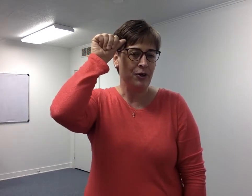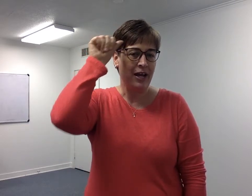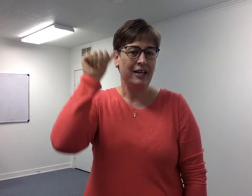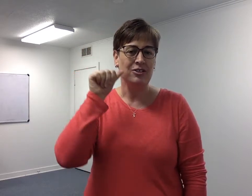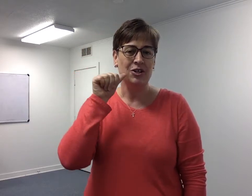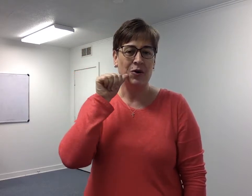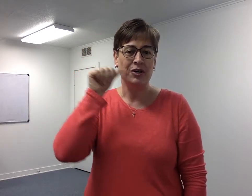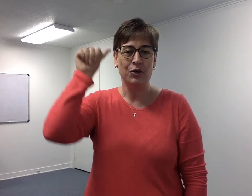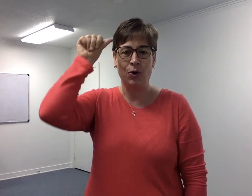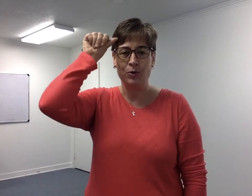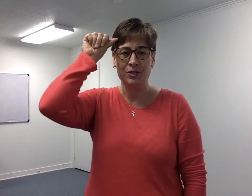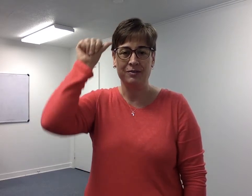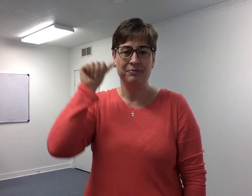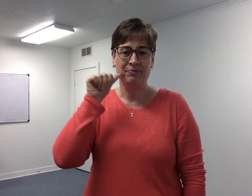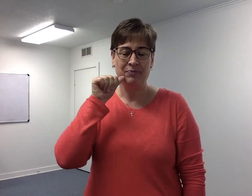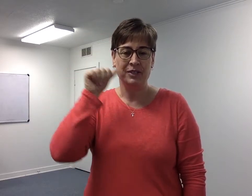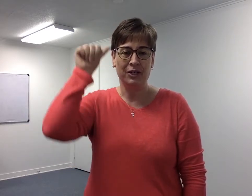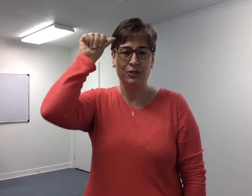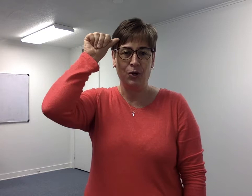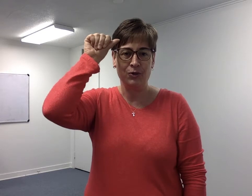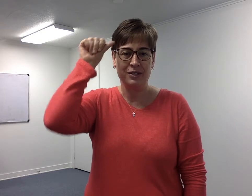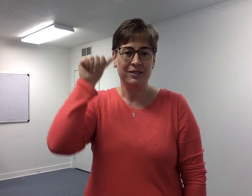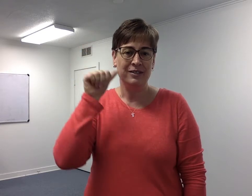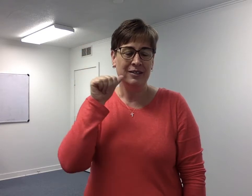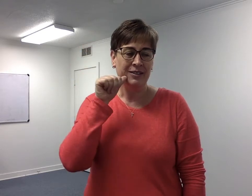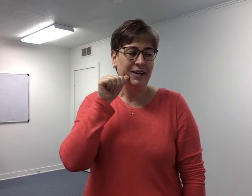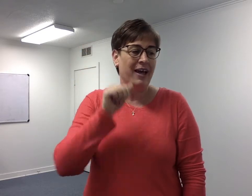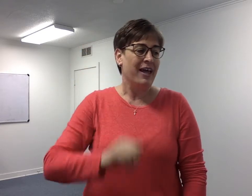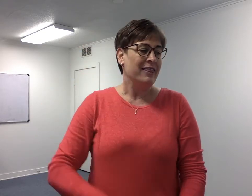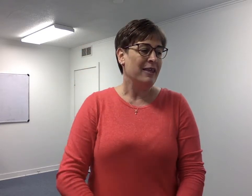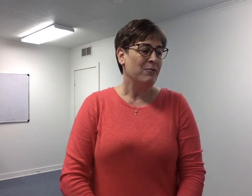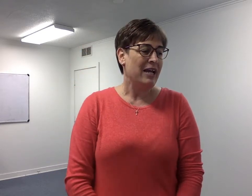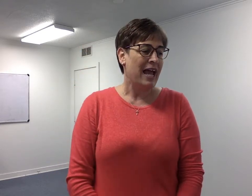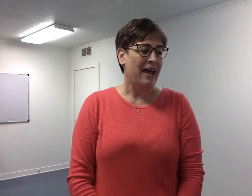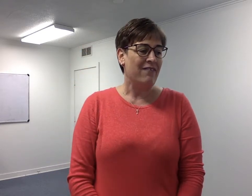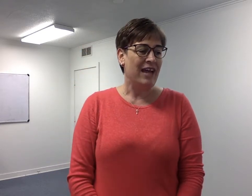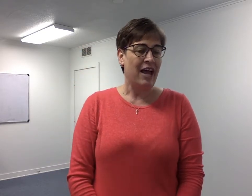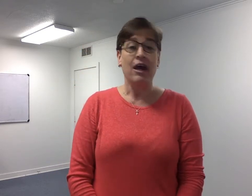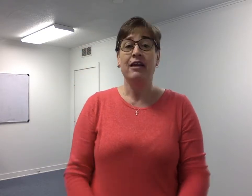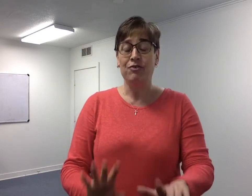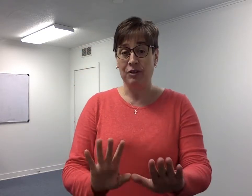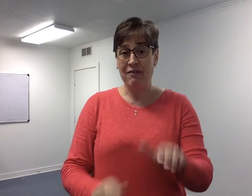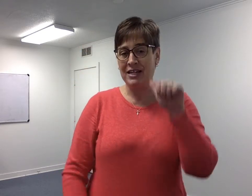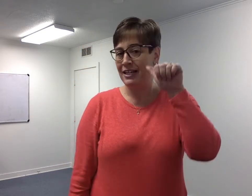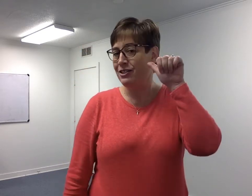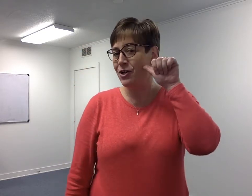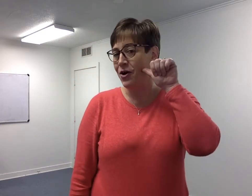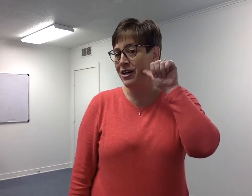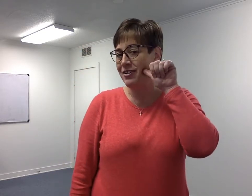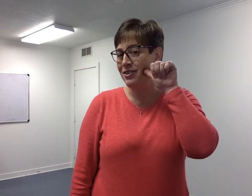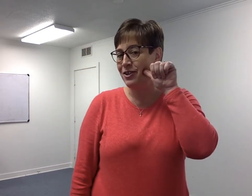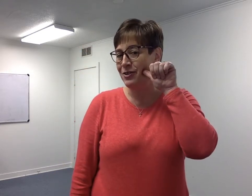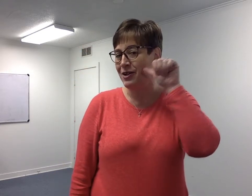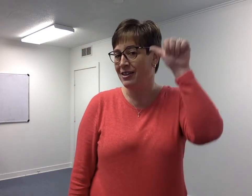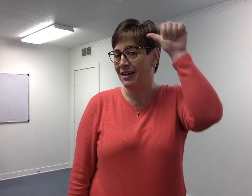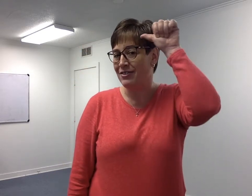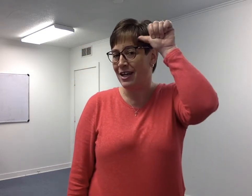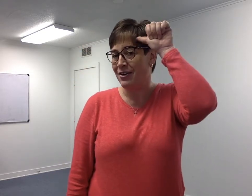head. So adult, adult. Then we have, and if you're left-handed, sorry, you're going to do it on the left side of your